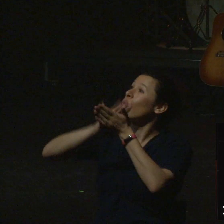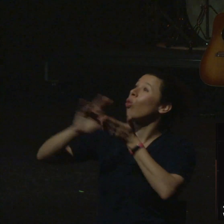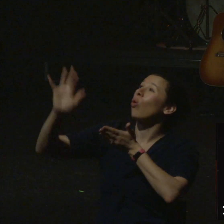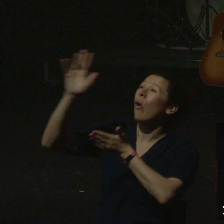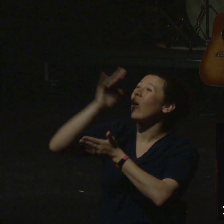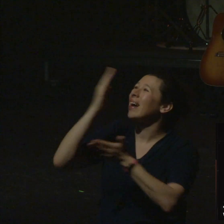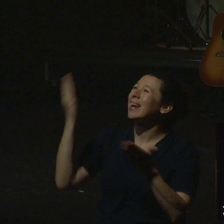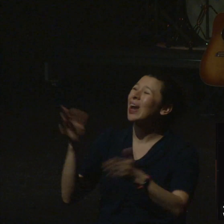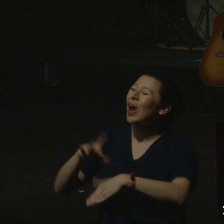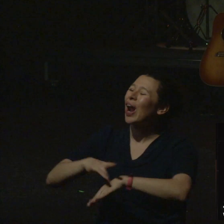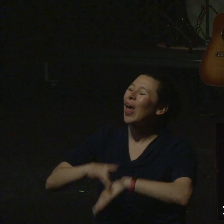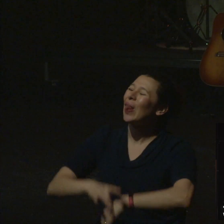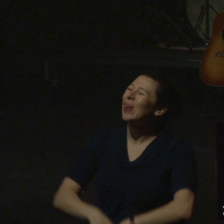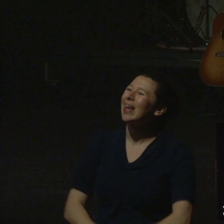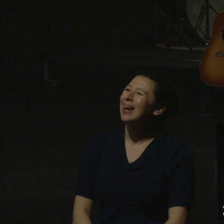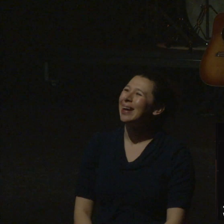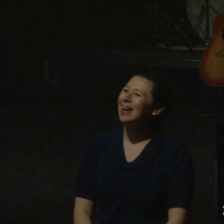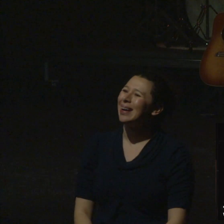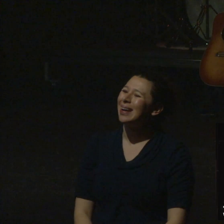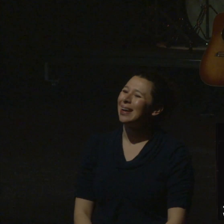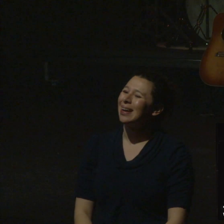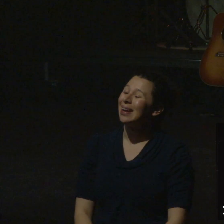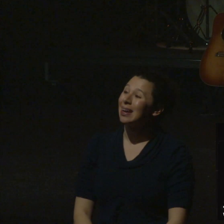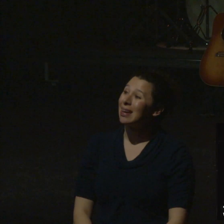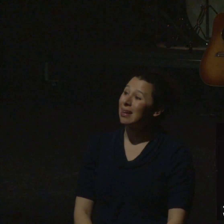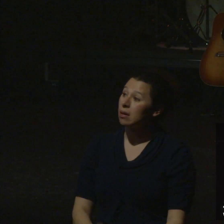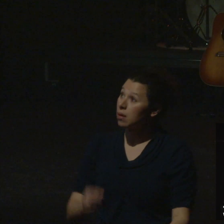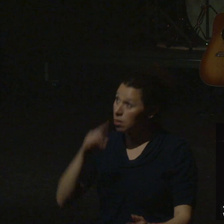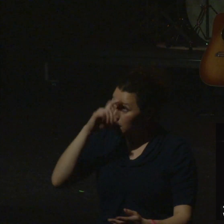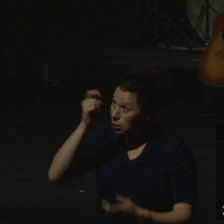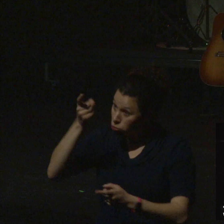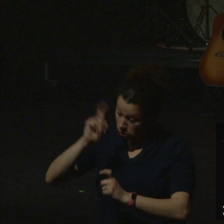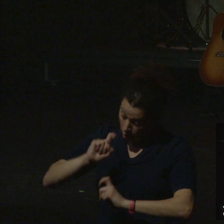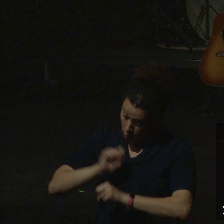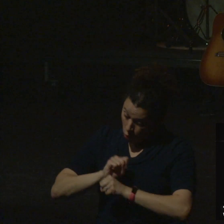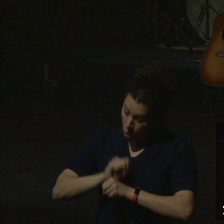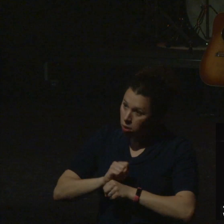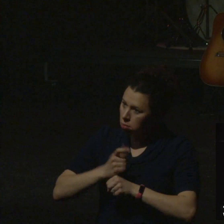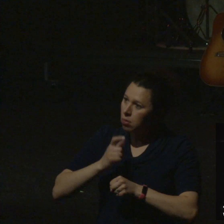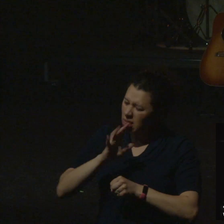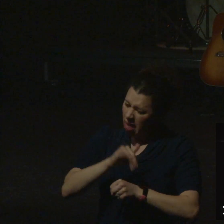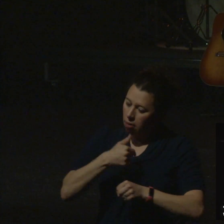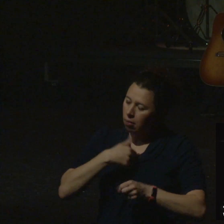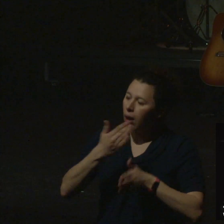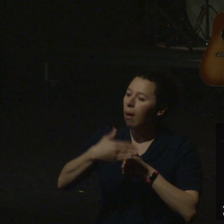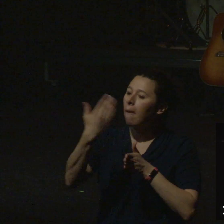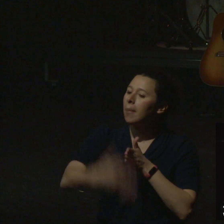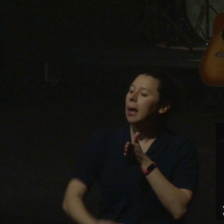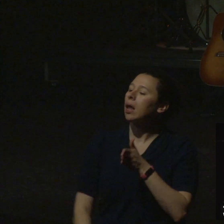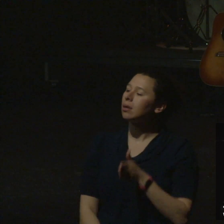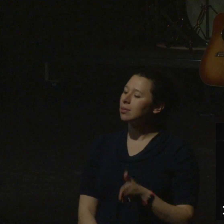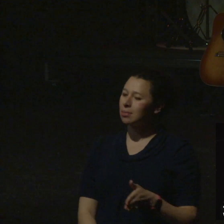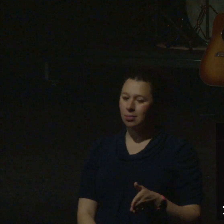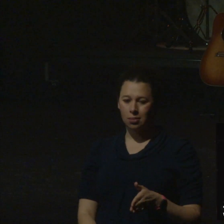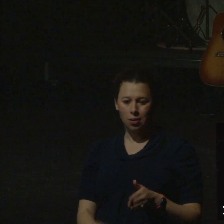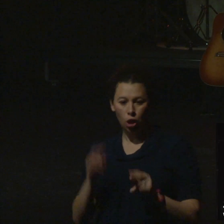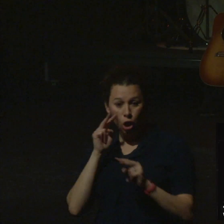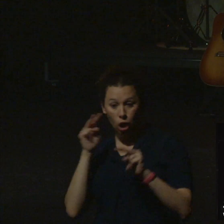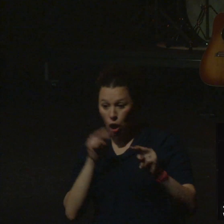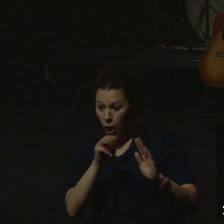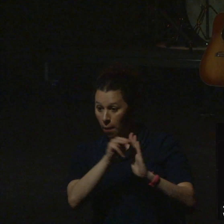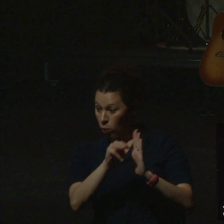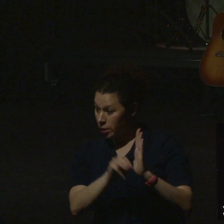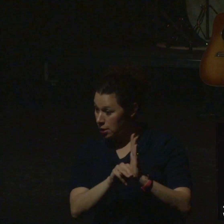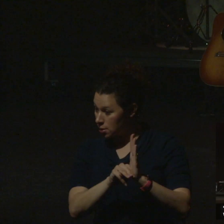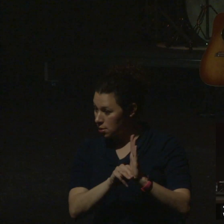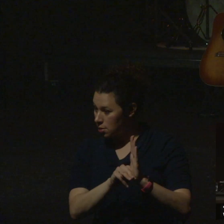earth by completing the work that you gave me to do. And you look at the life of Moses, I can't help but wonder